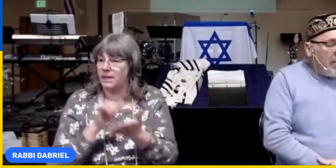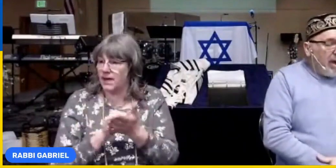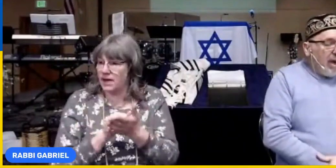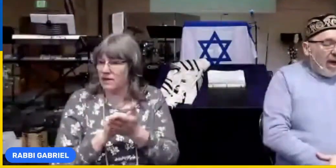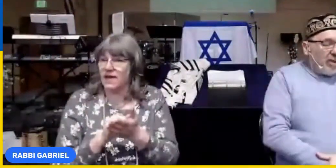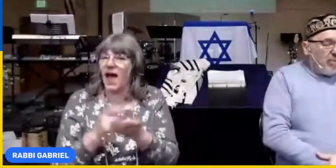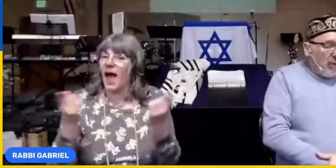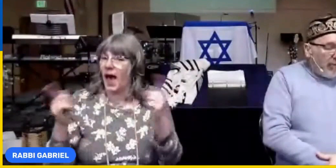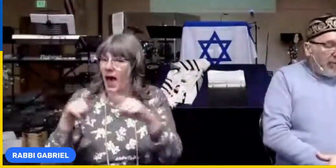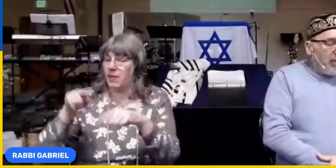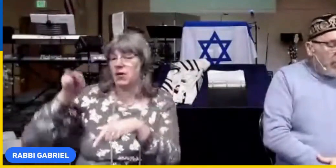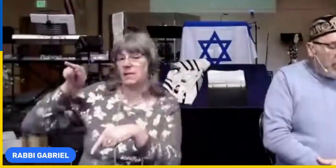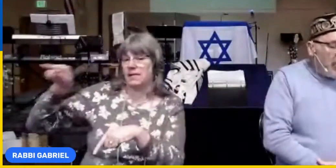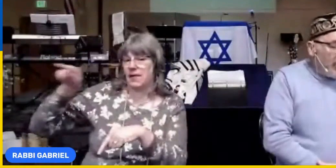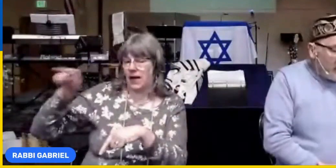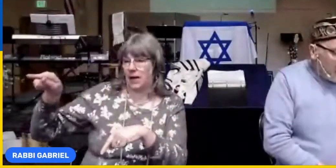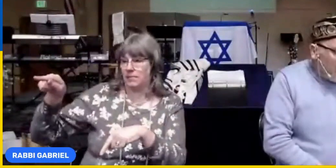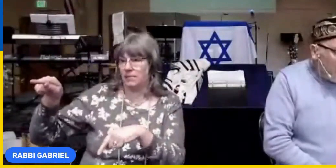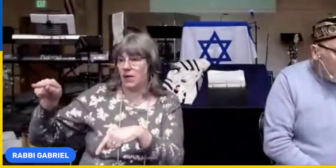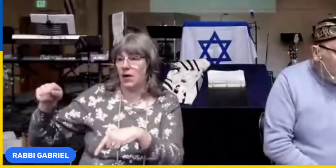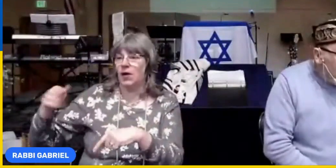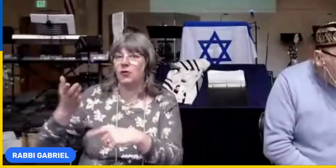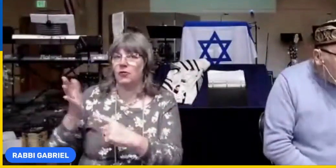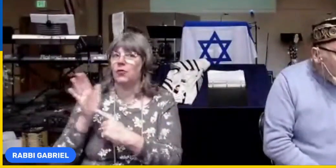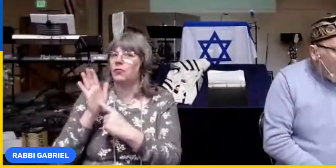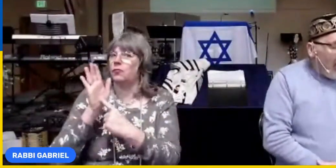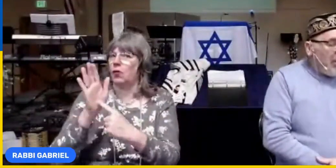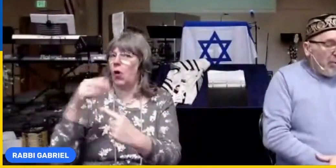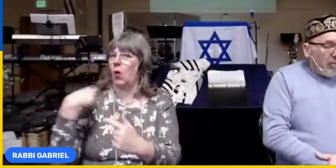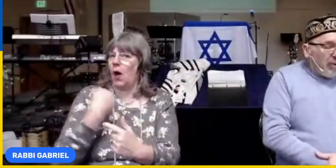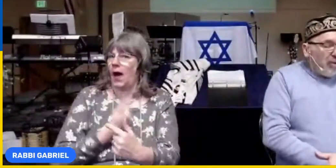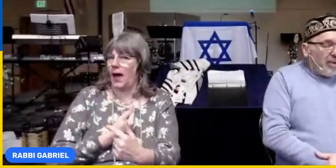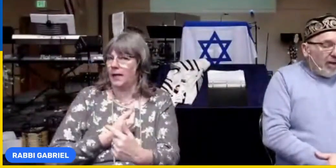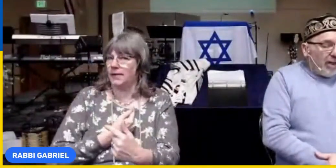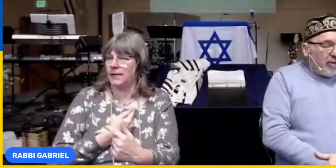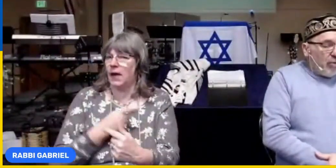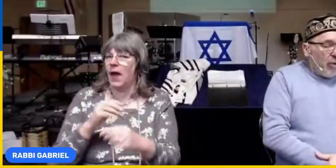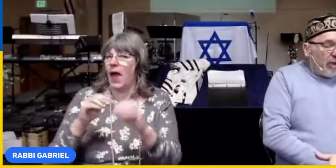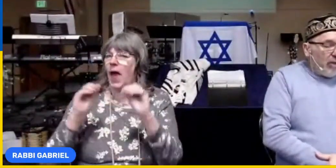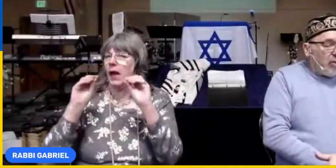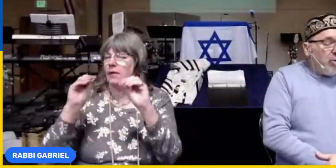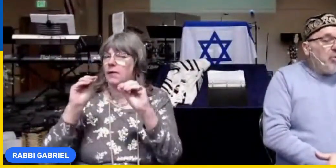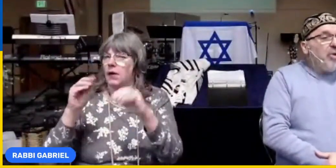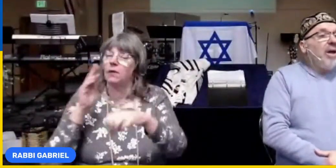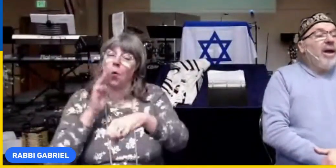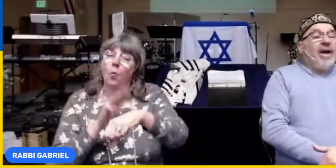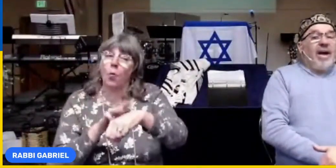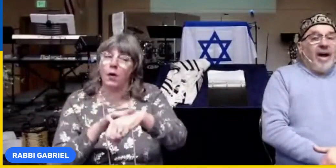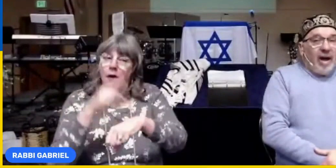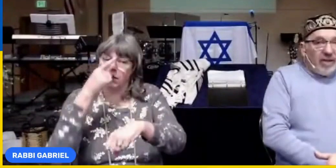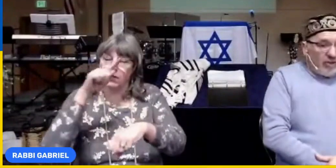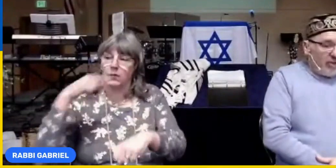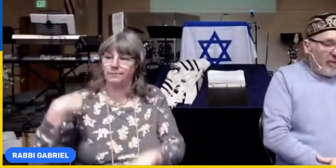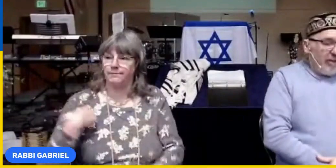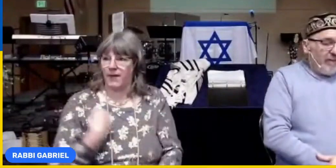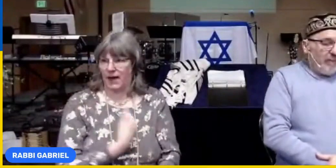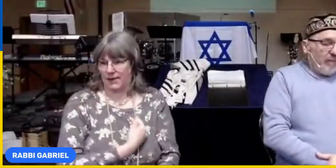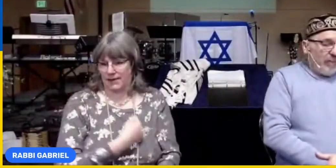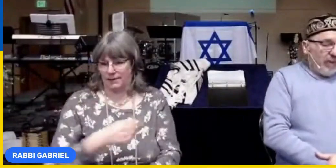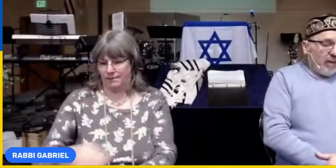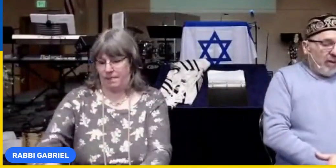to them as prefigurative historical events, and they were written down as a warning to